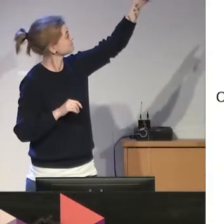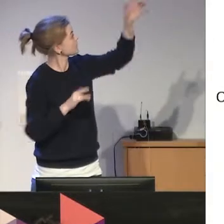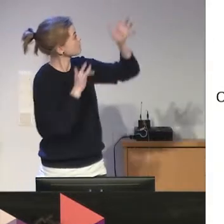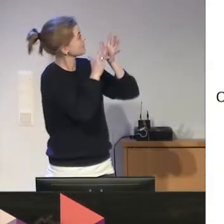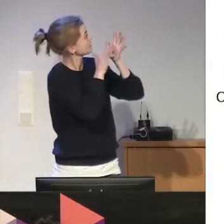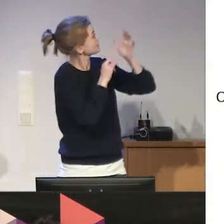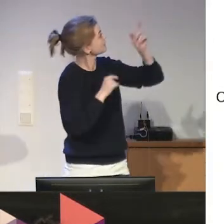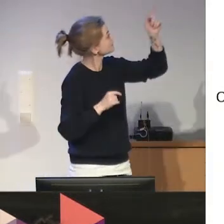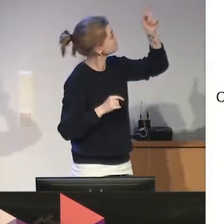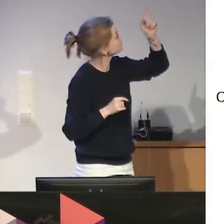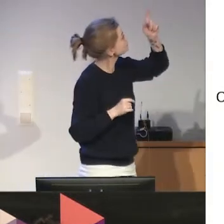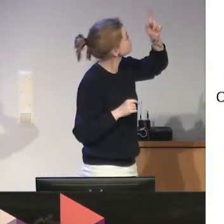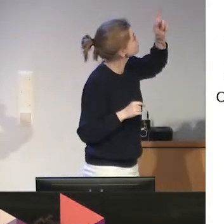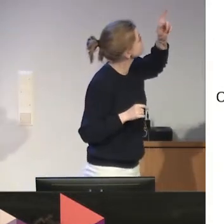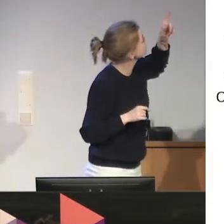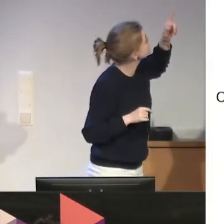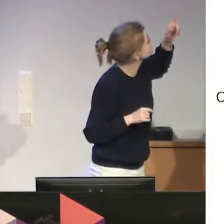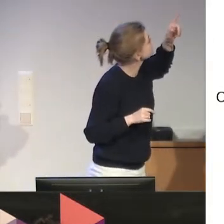the